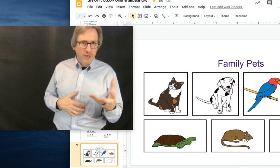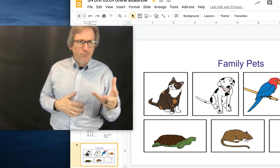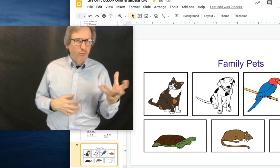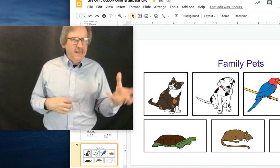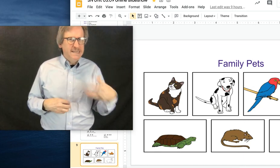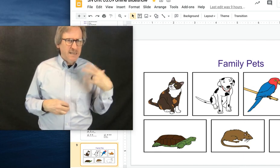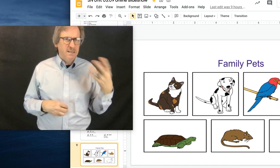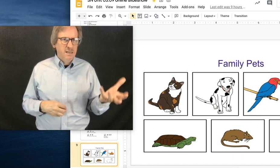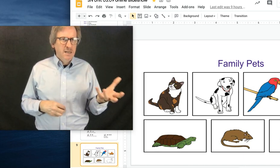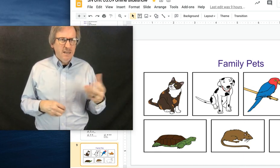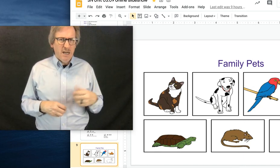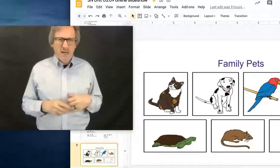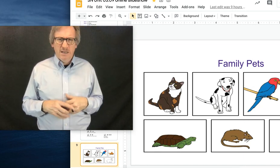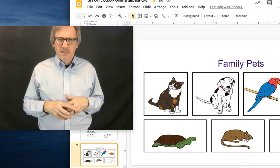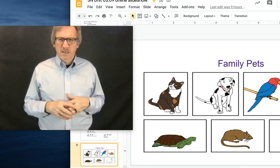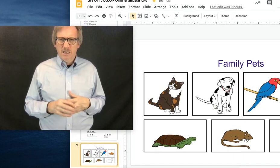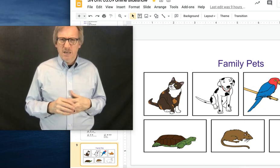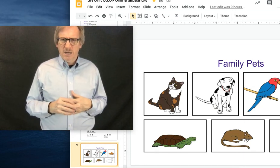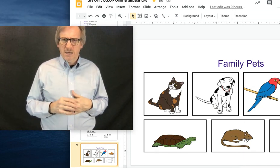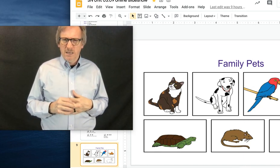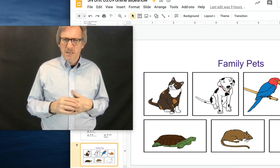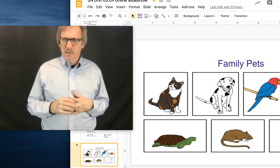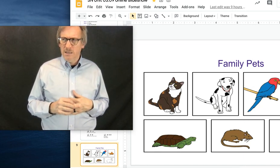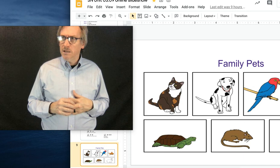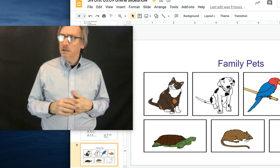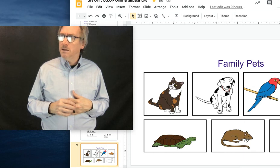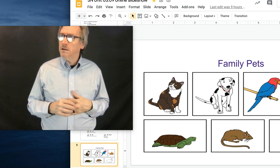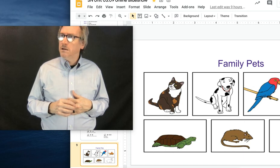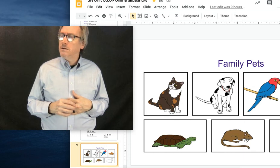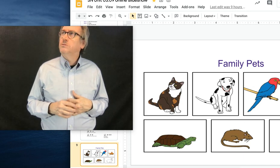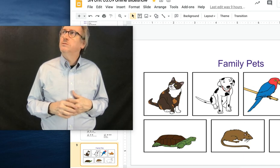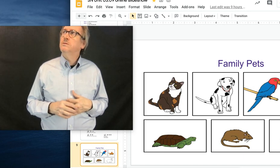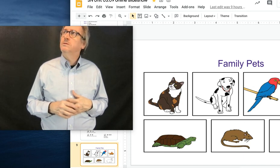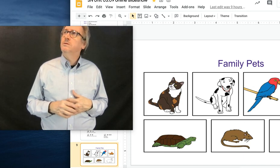a pretty recent now